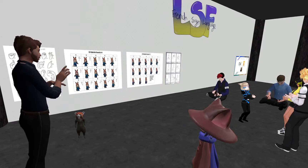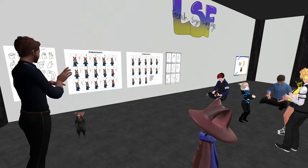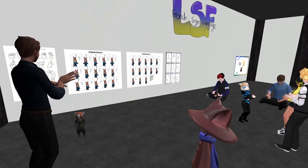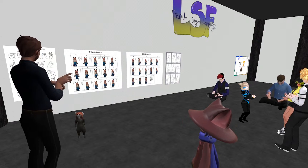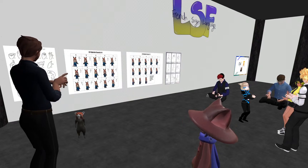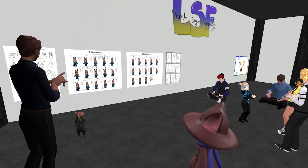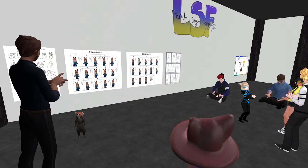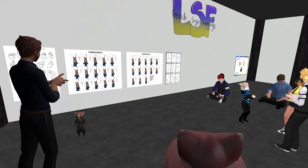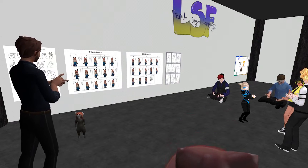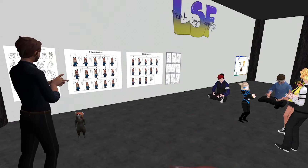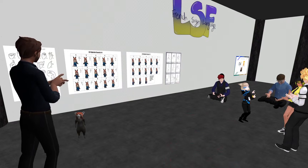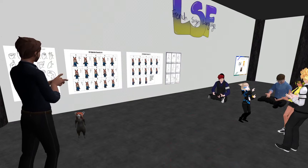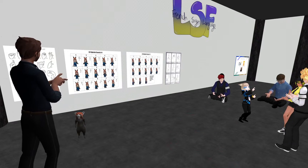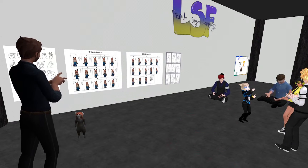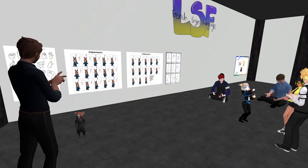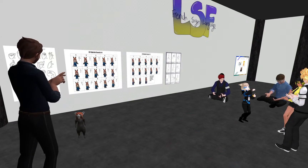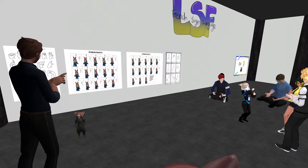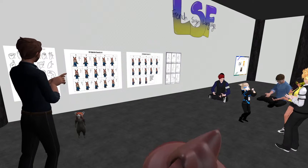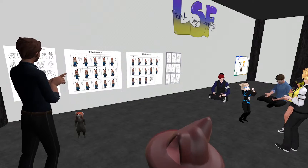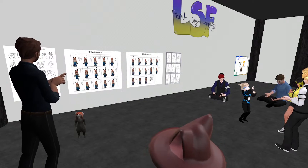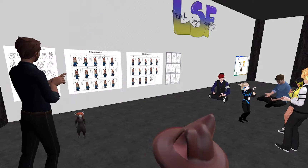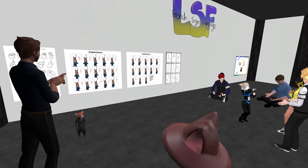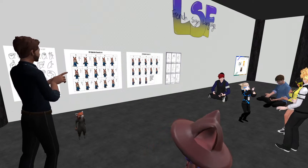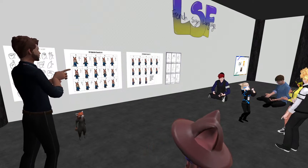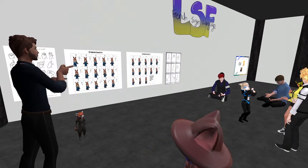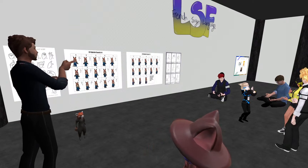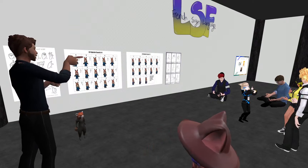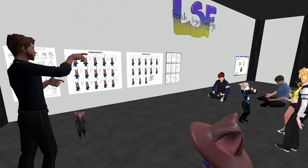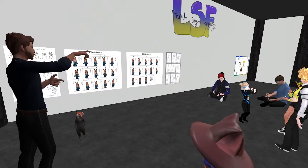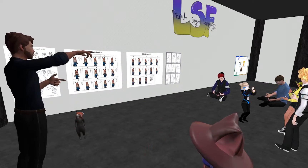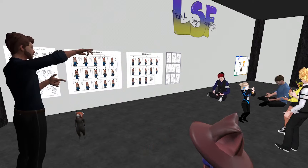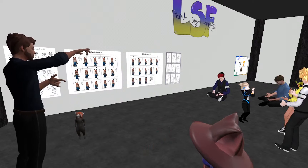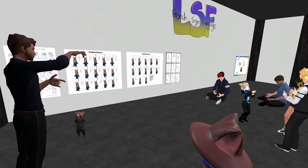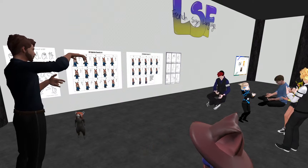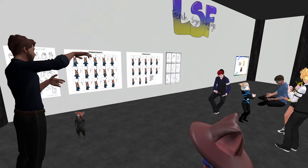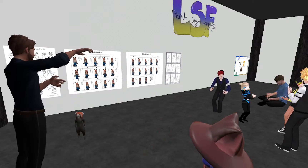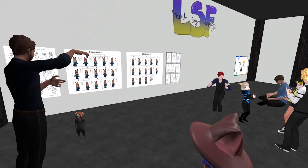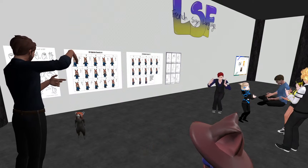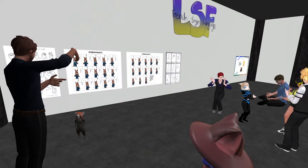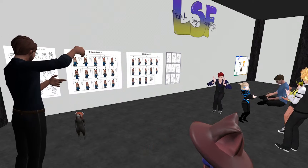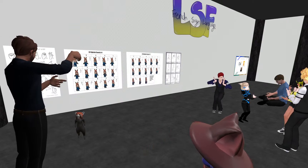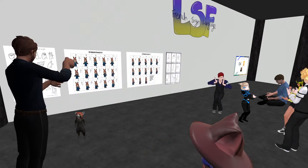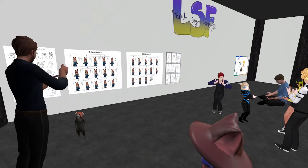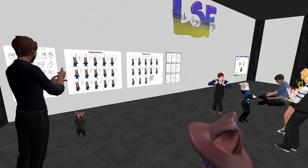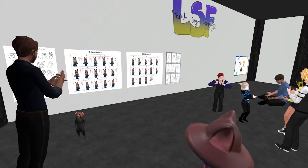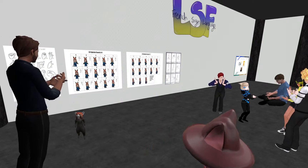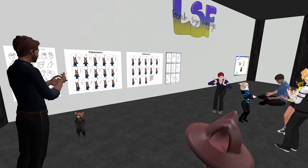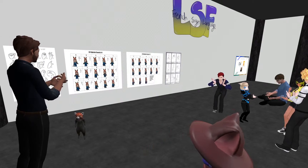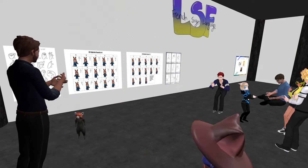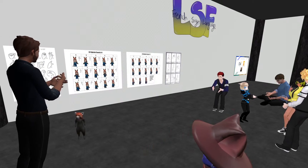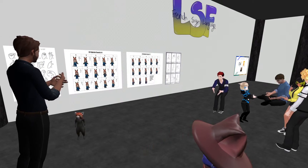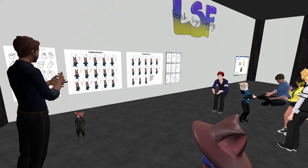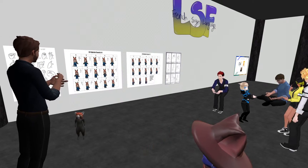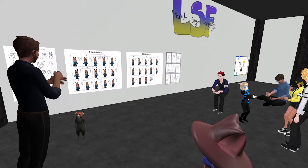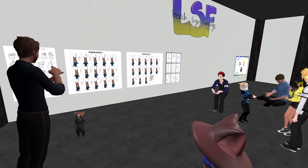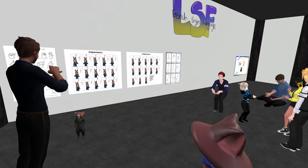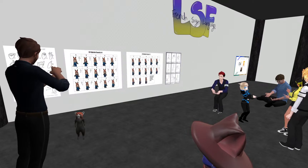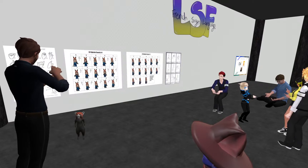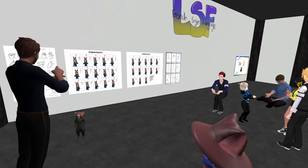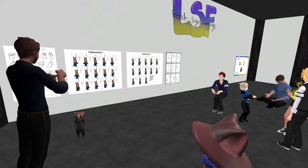Oh, they're busy. There's differences, but like kind of what we were talking about earlier outside, even though the